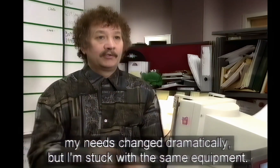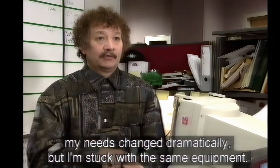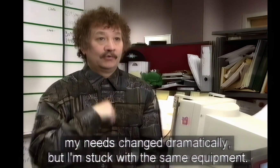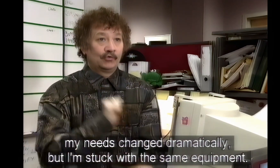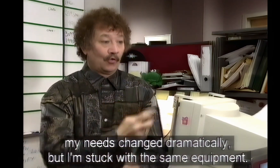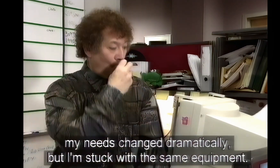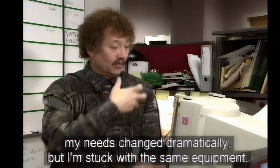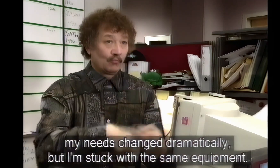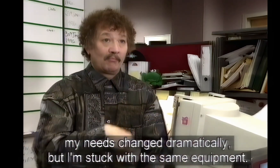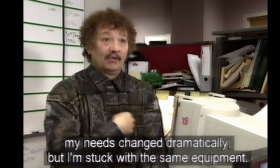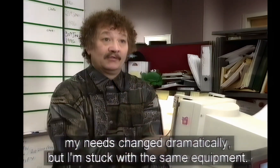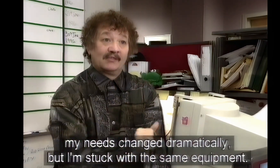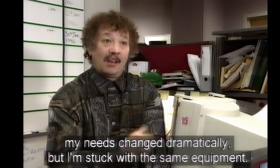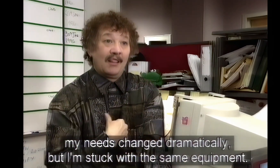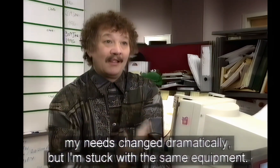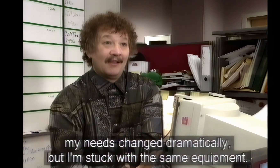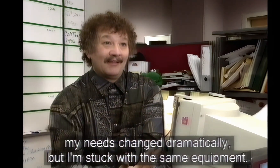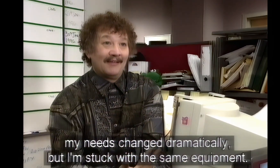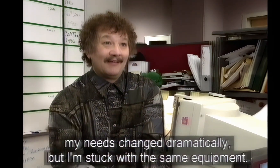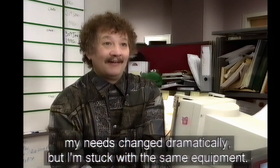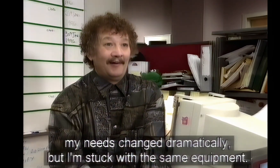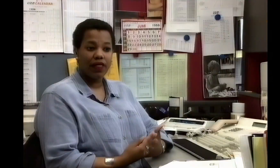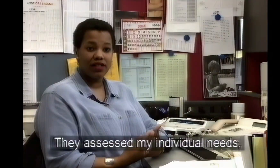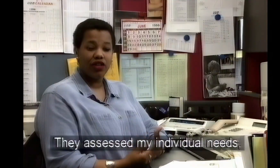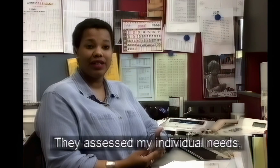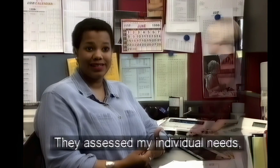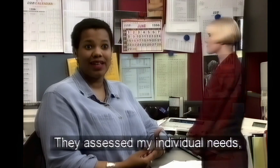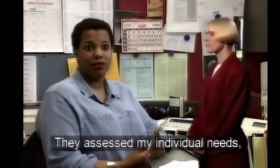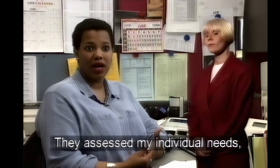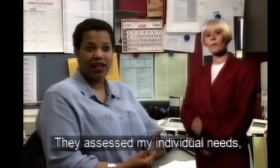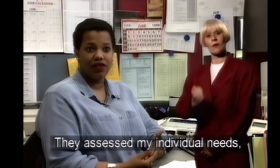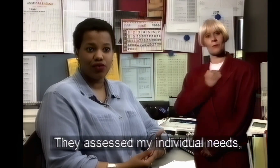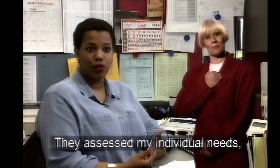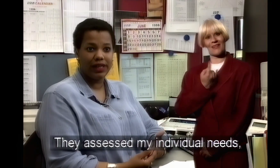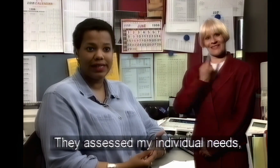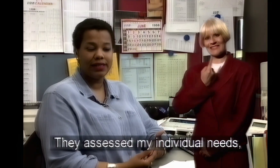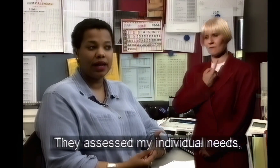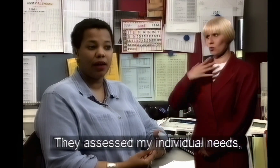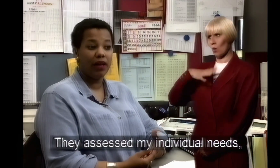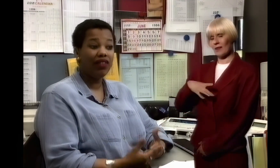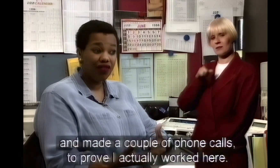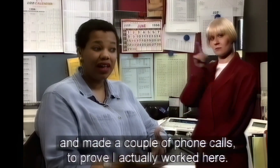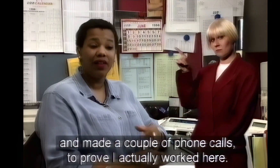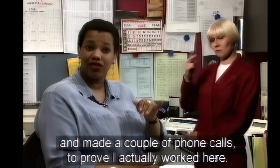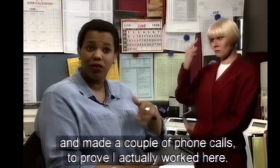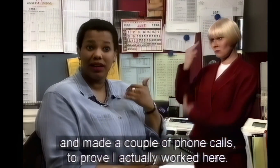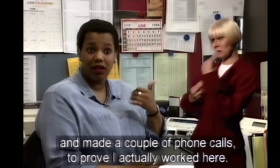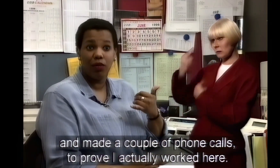dramatically, but I'm still stuck with the same old equipment. They certainly assessed my individual needs, and in fact they actually made a couple of